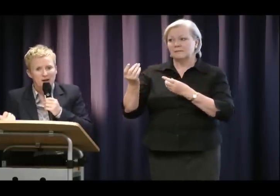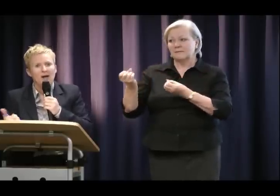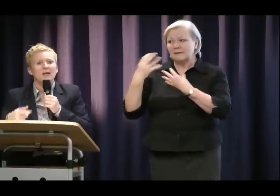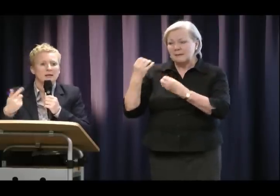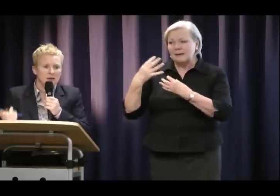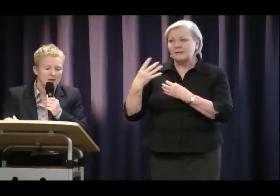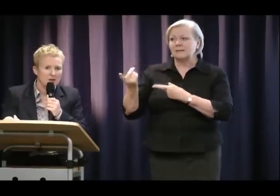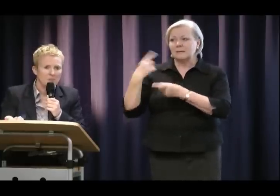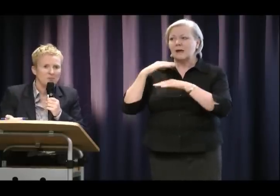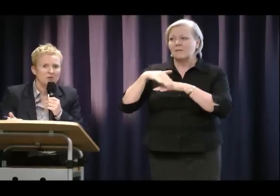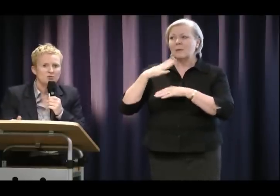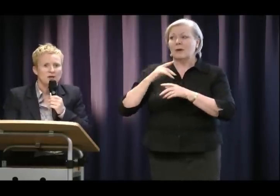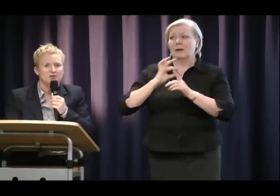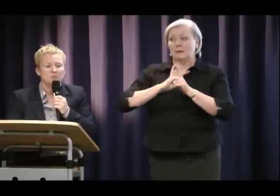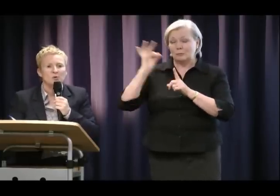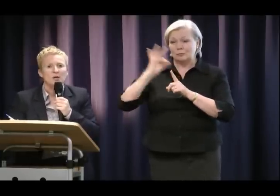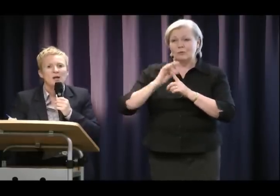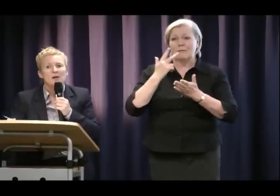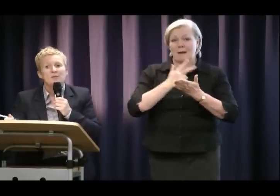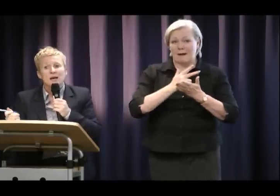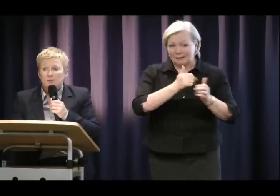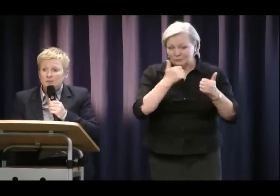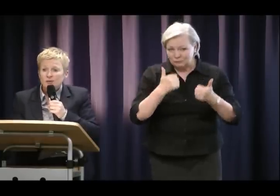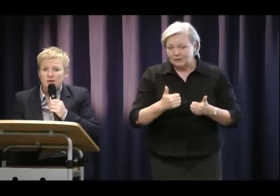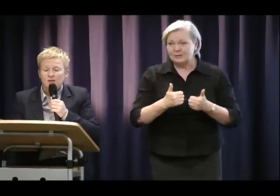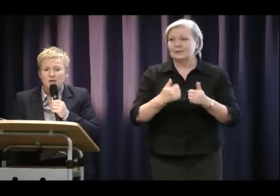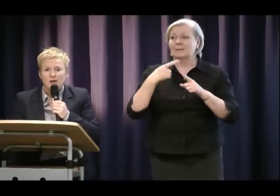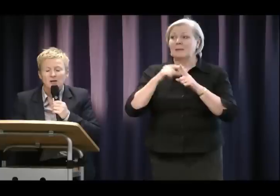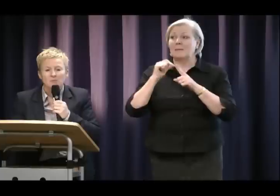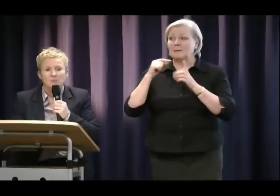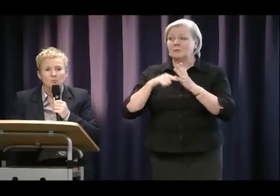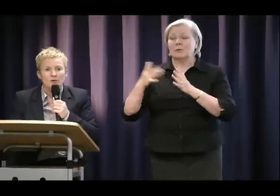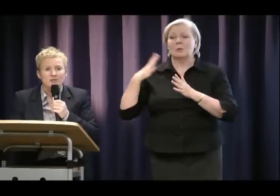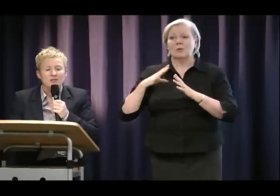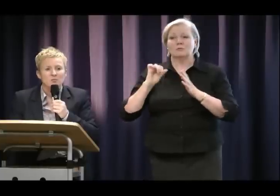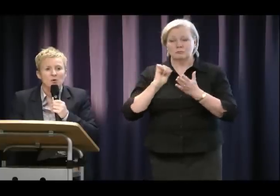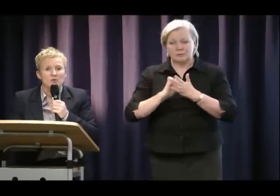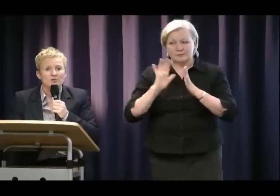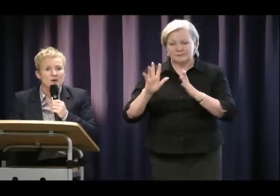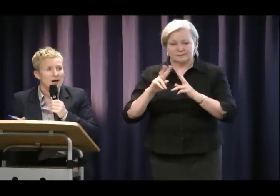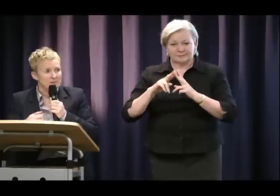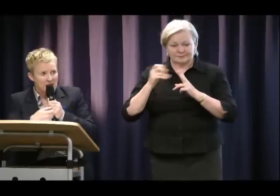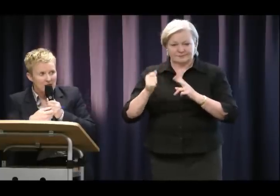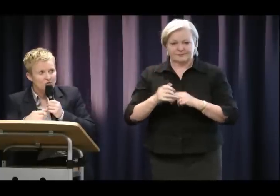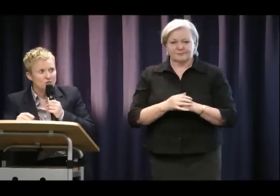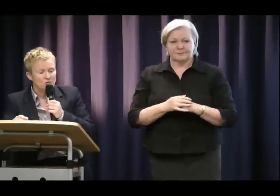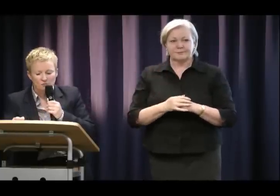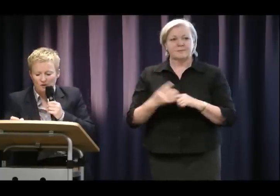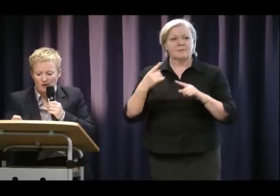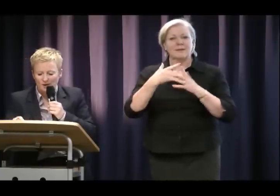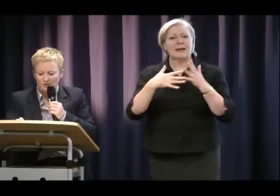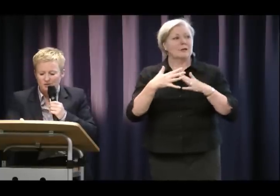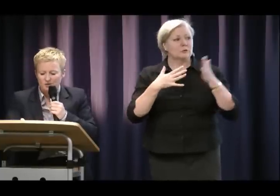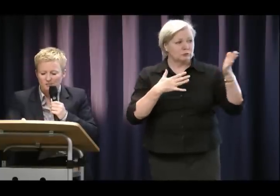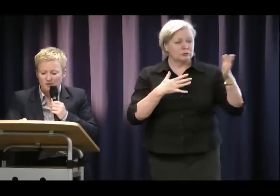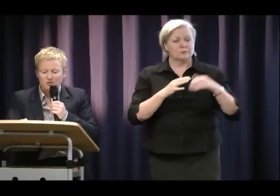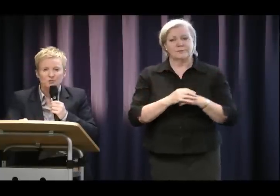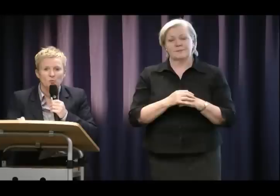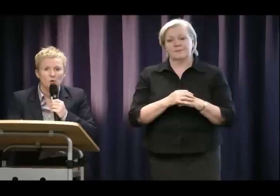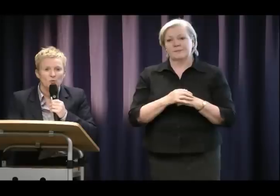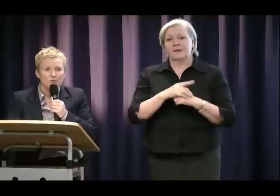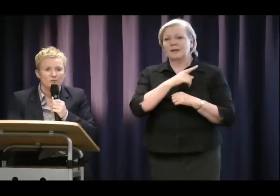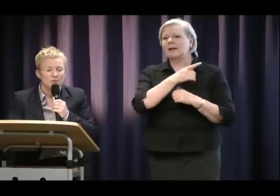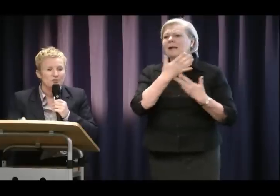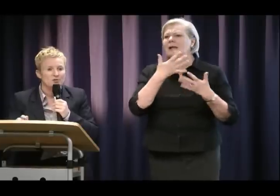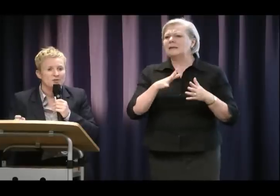there's better parking and public transport. The other thing that we did was Andrew did a piece